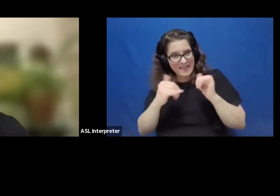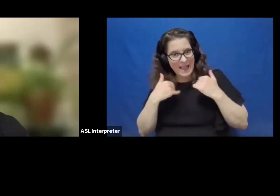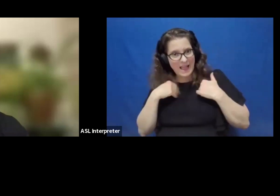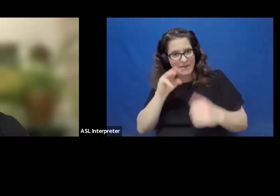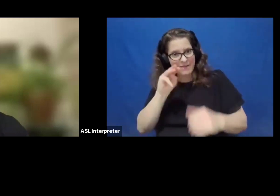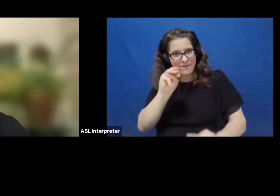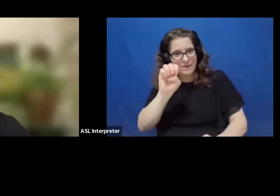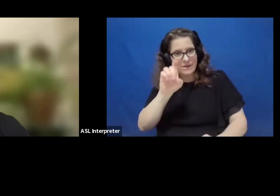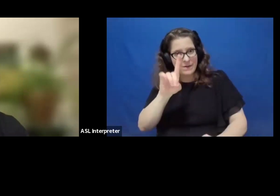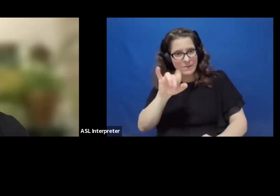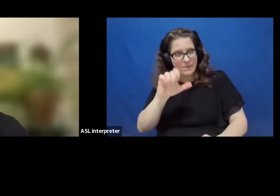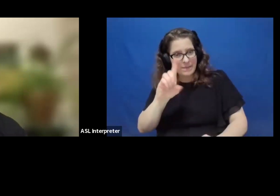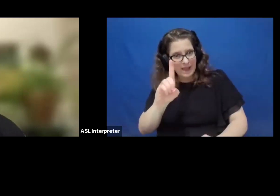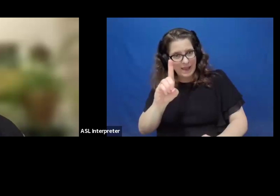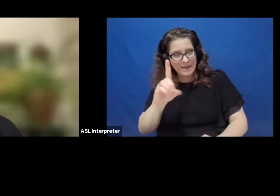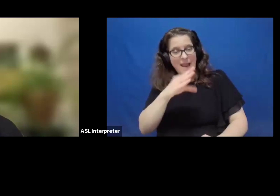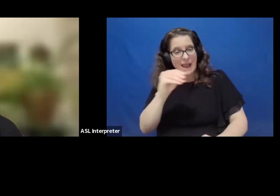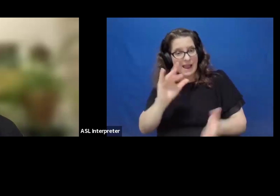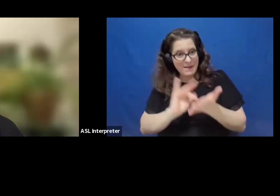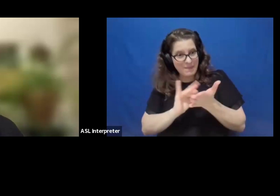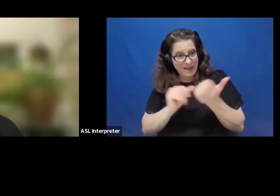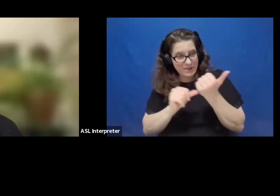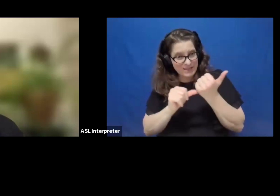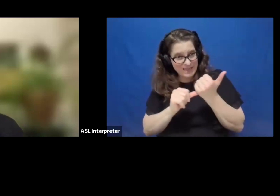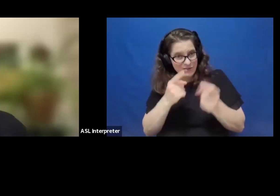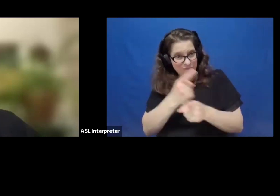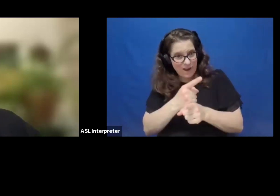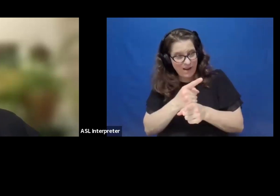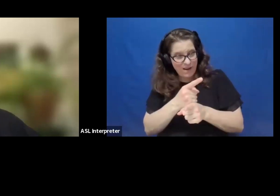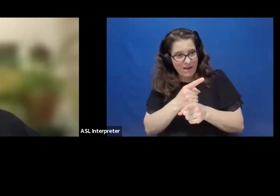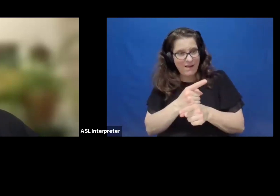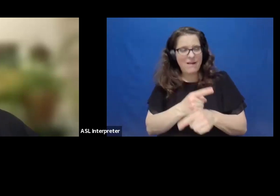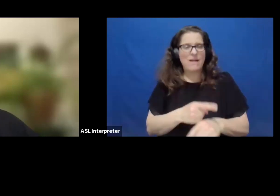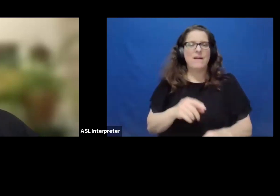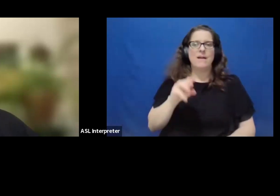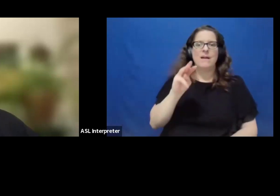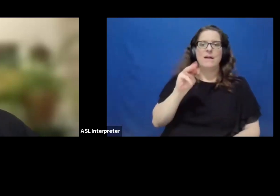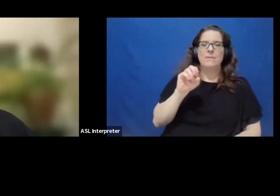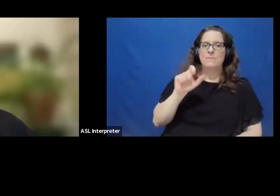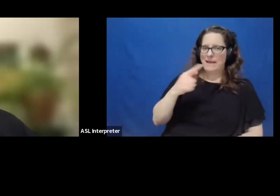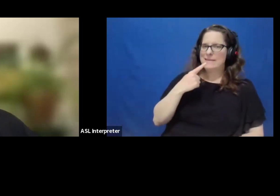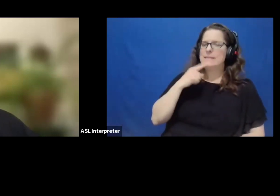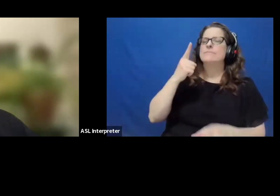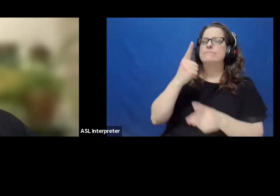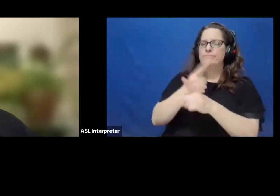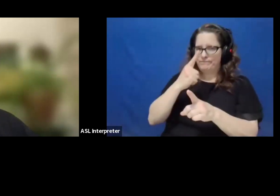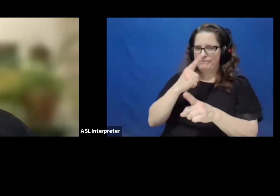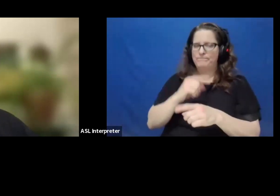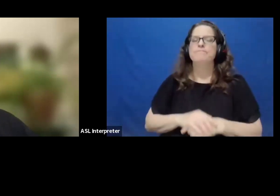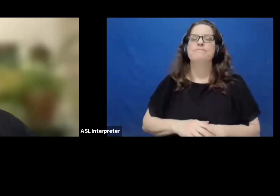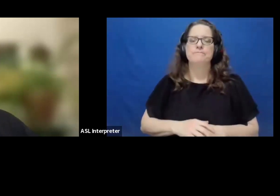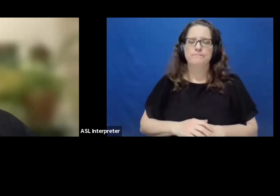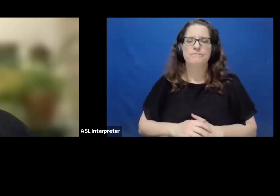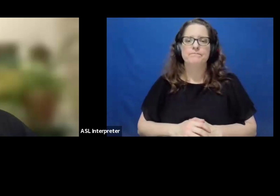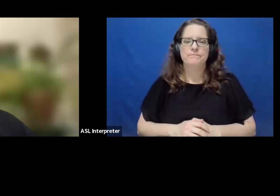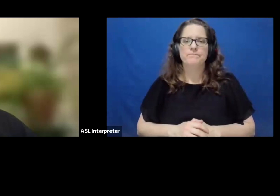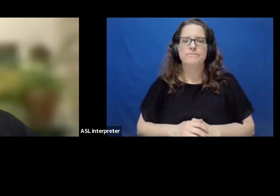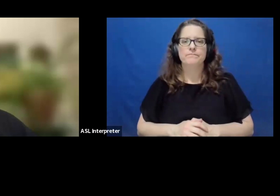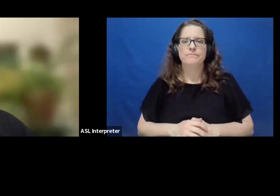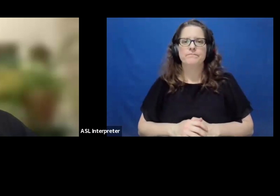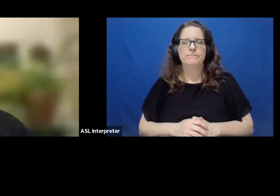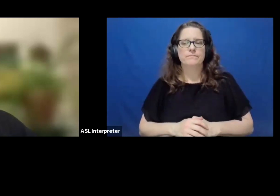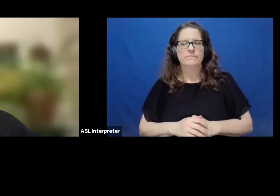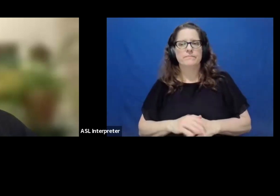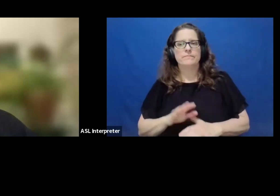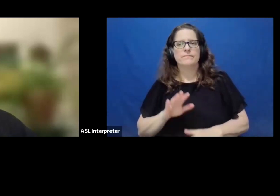Medicaid and medical assistance. Is that correct? That's correct. 'Cause this is So something